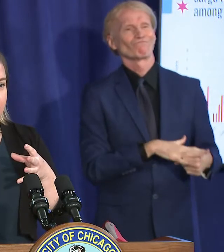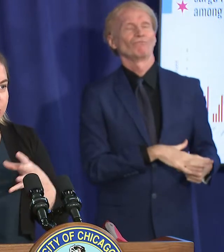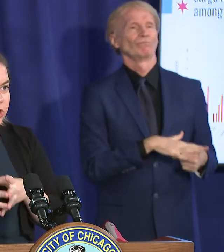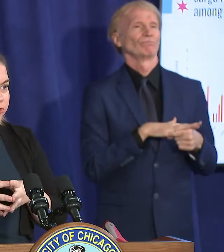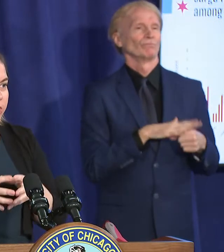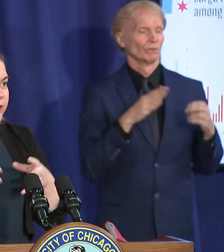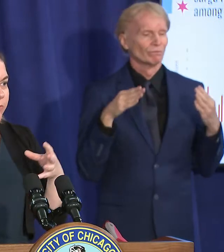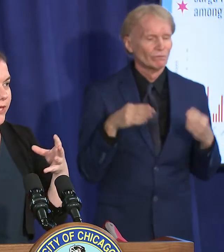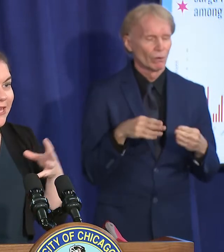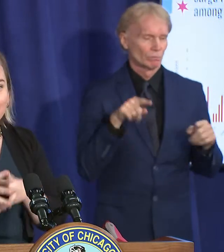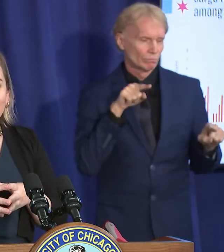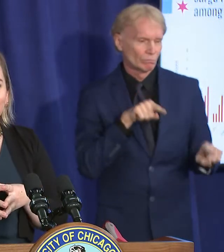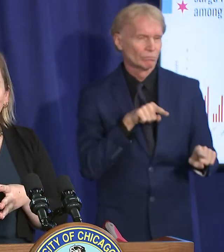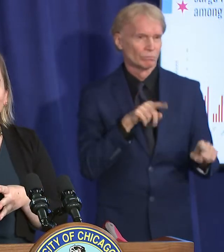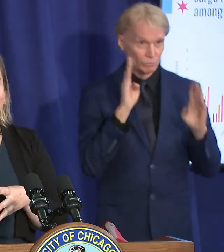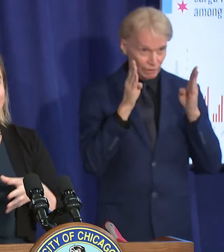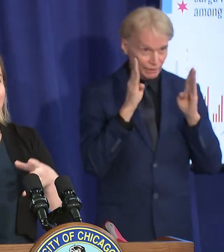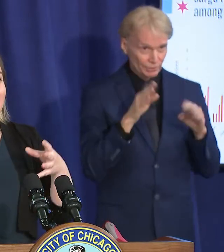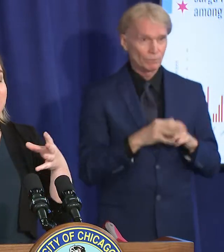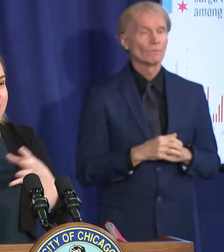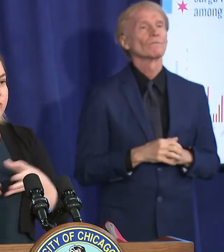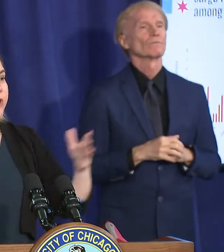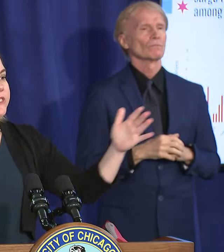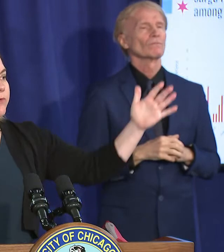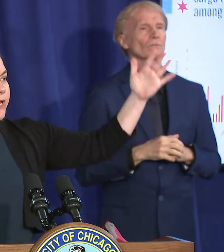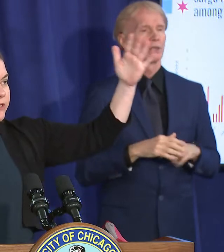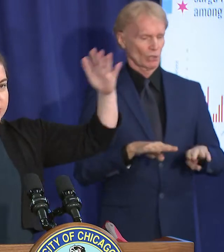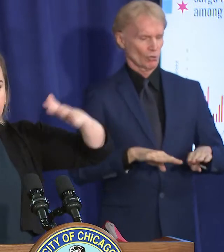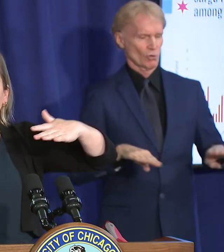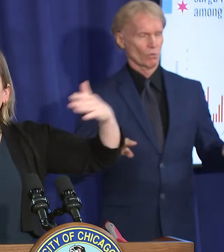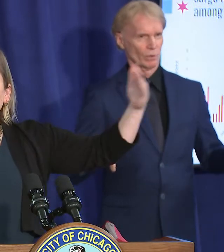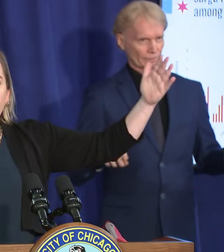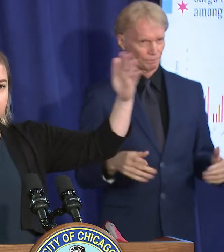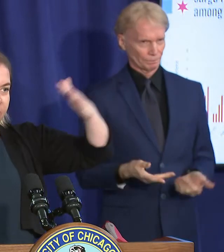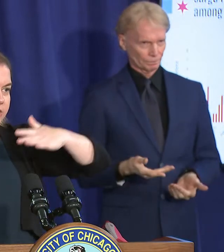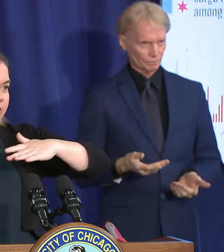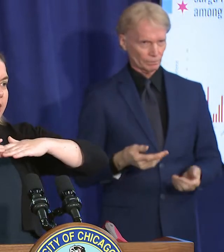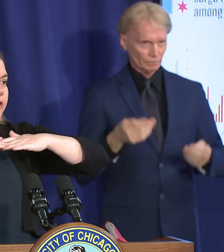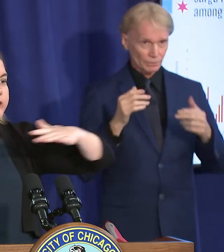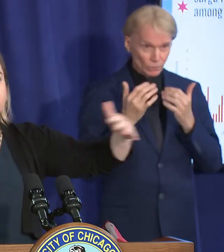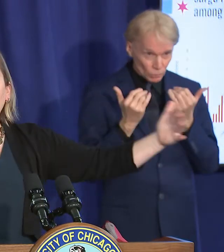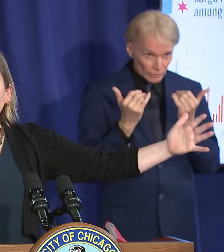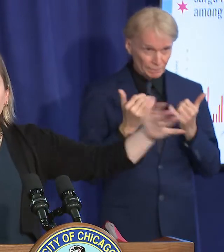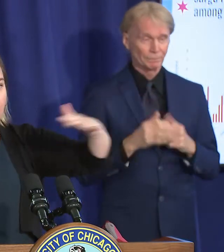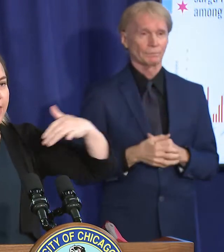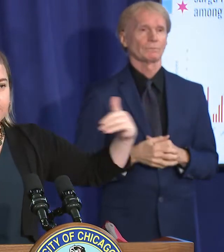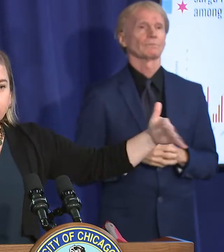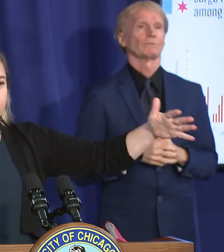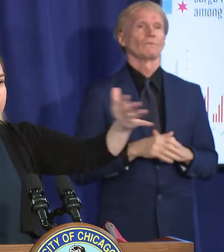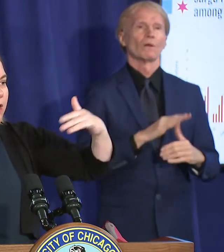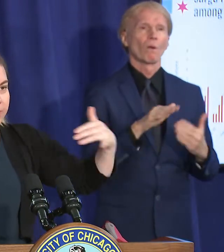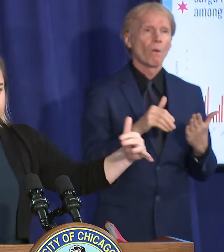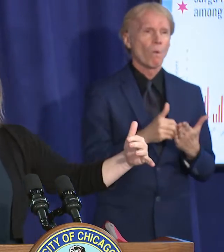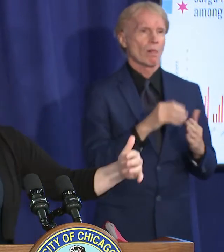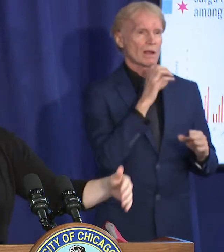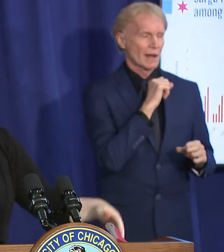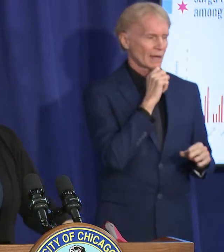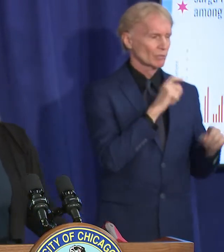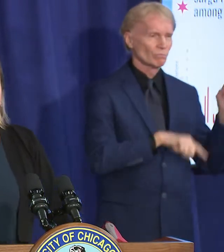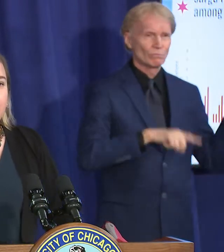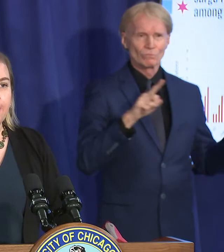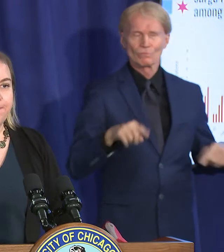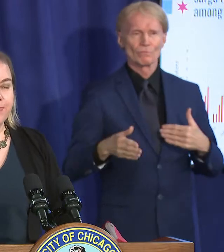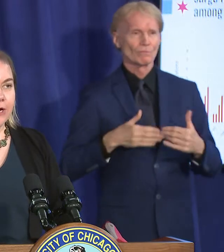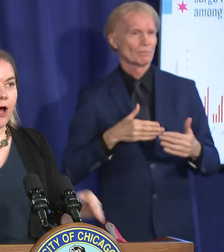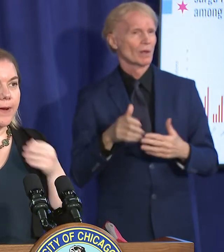certainly on children, and we keep that focus. The decrease that we are seeing in all of these indicators is across all age groups, all race